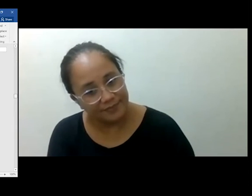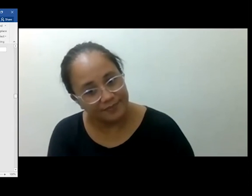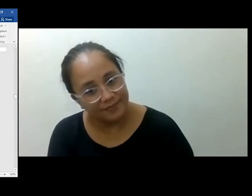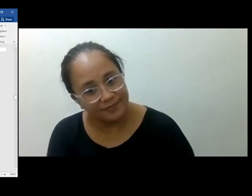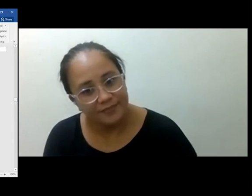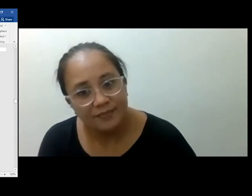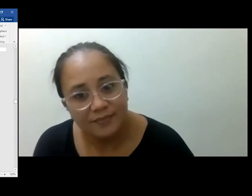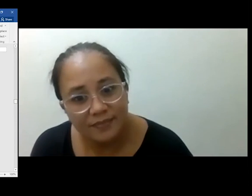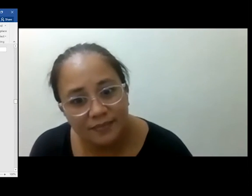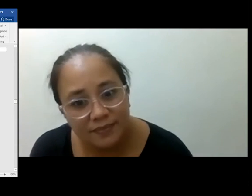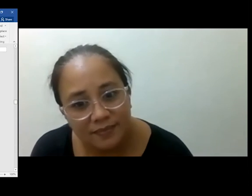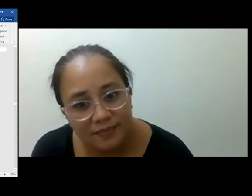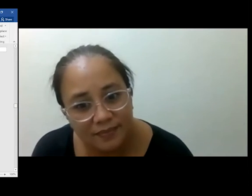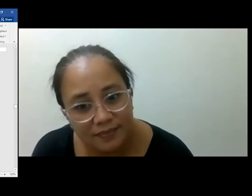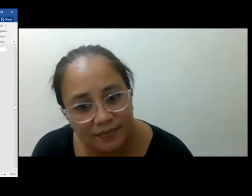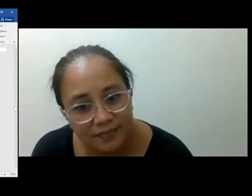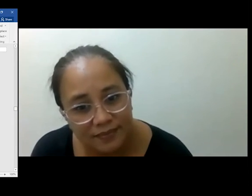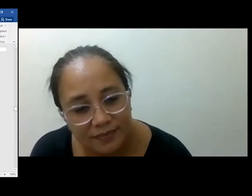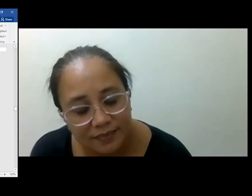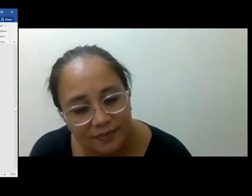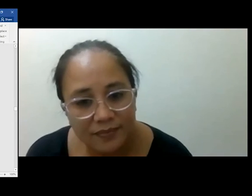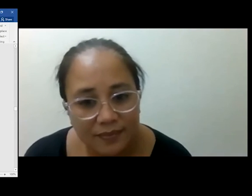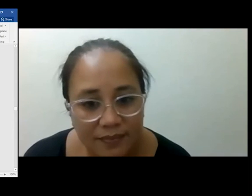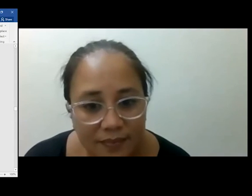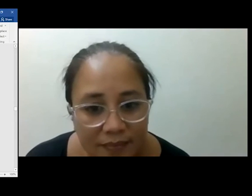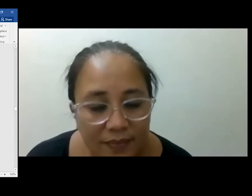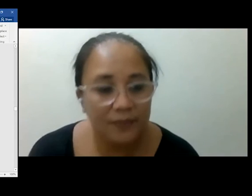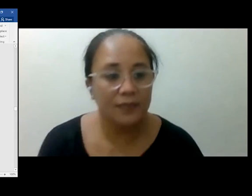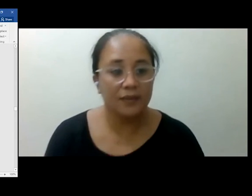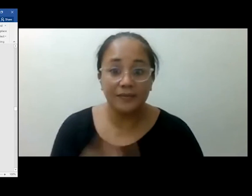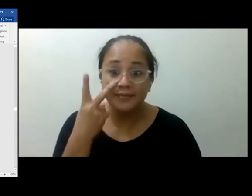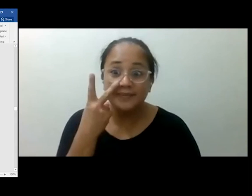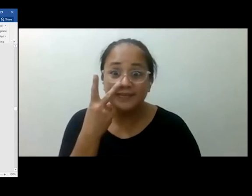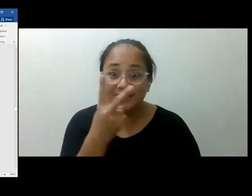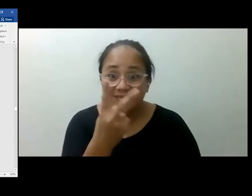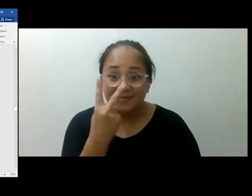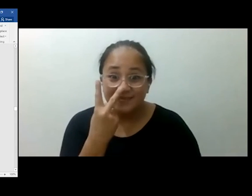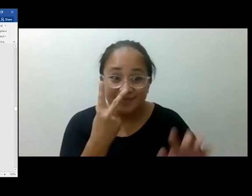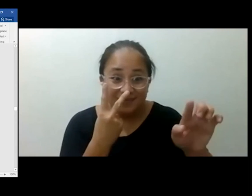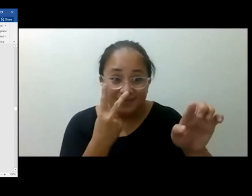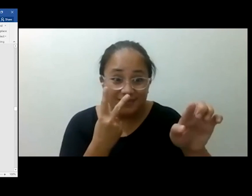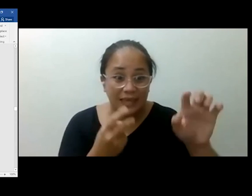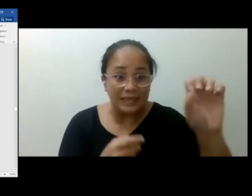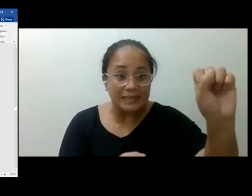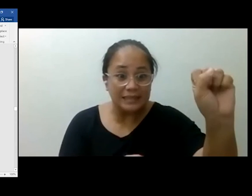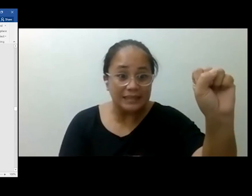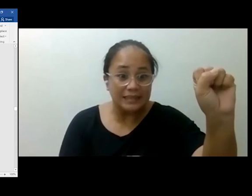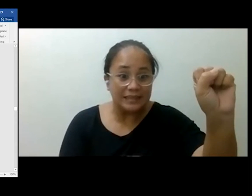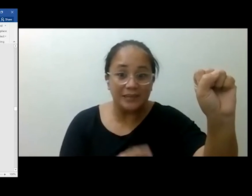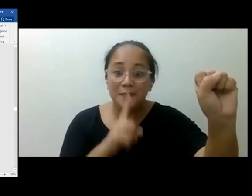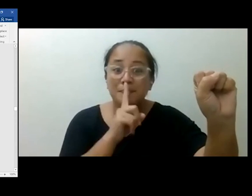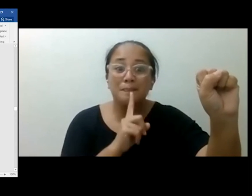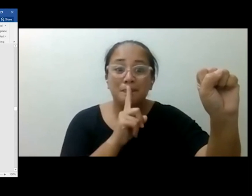All right, you see subject in red